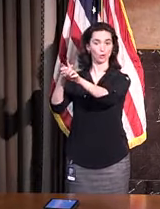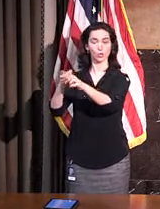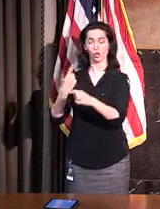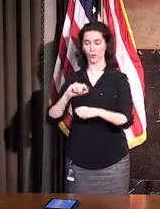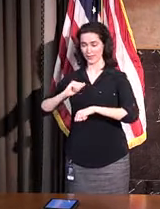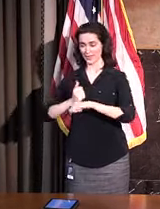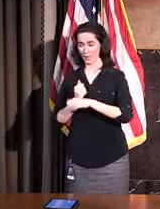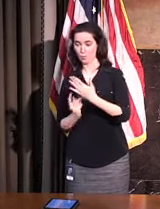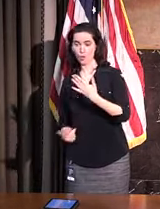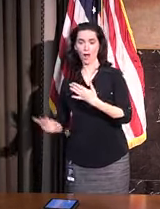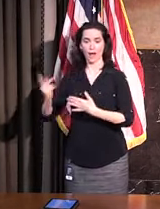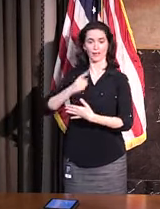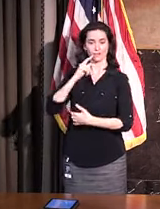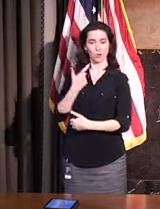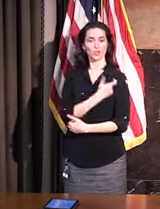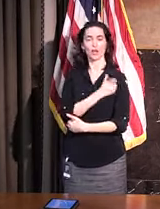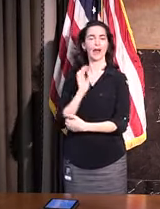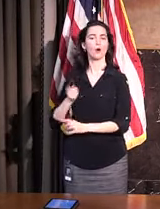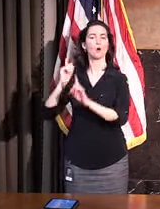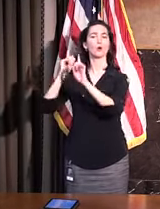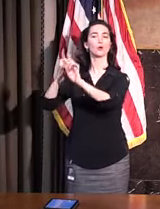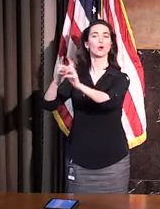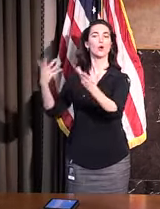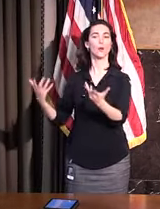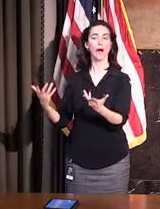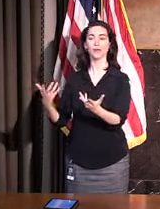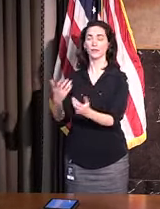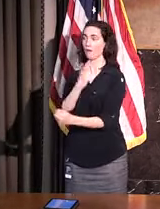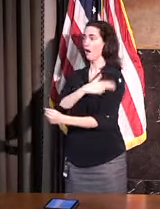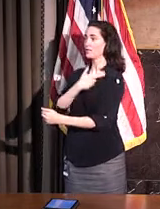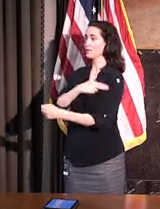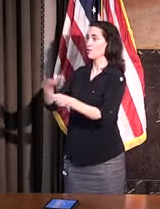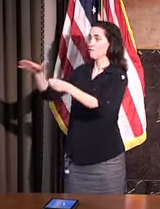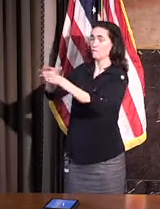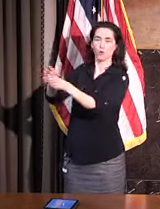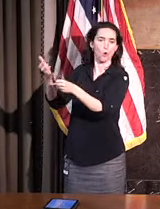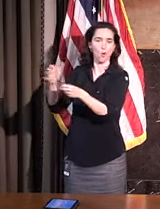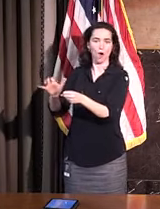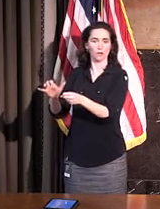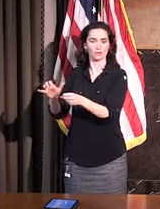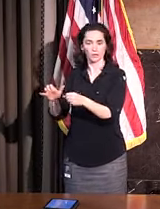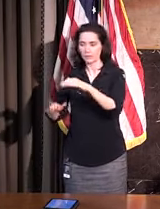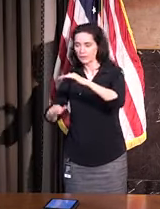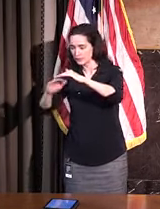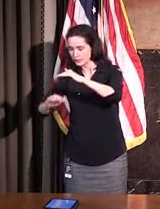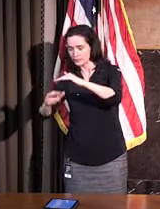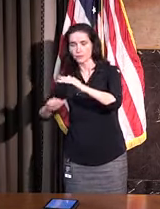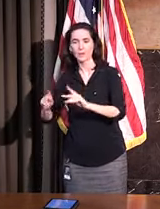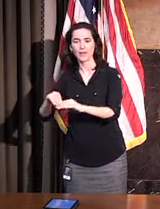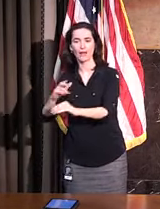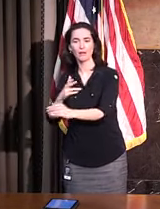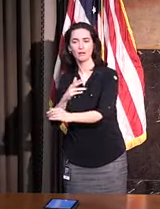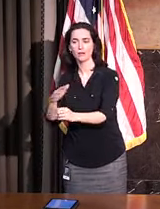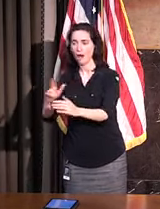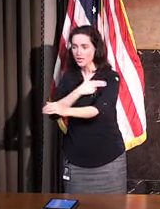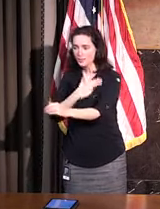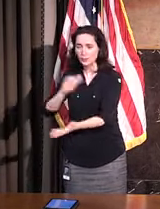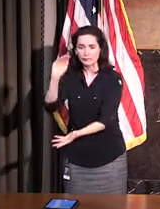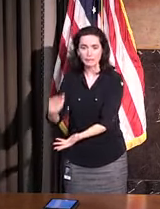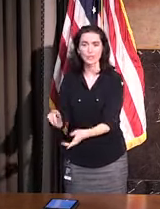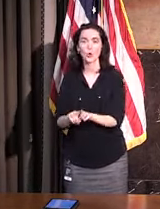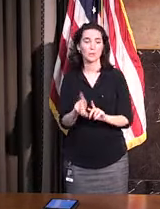priorities for vaccination would be to preserve hospital capacity and to save lives. And that is why we are working with